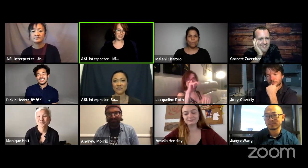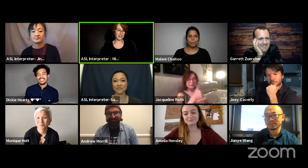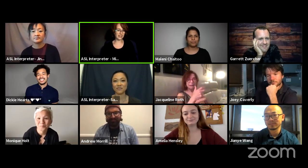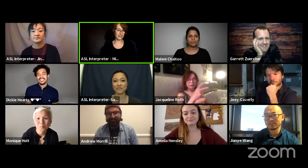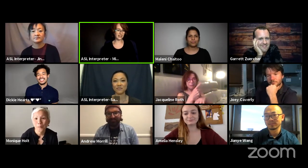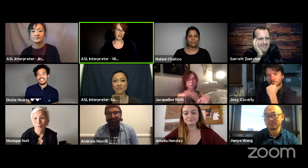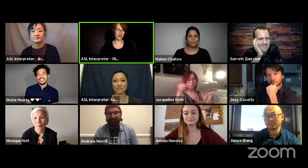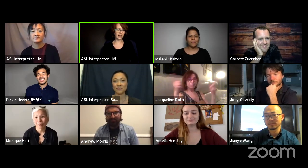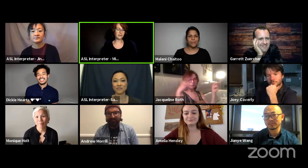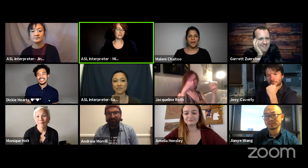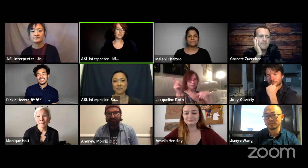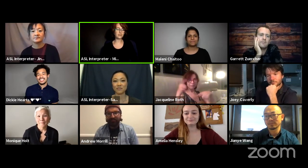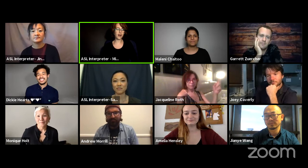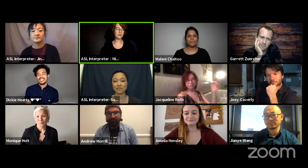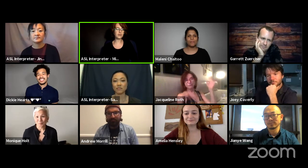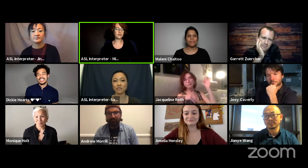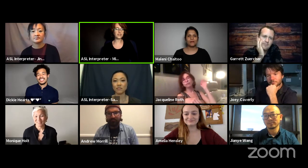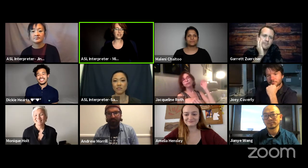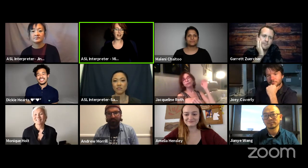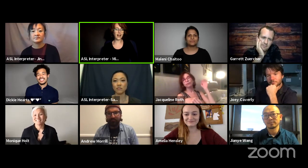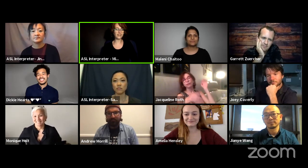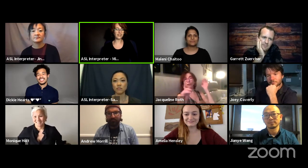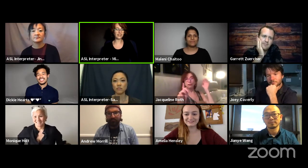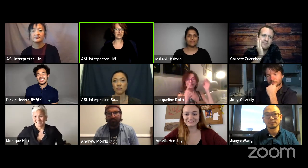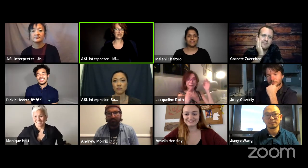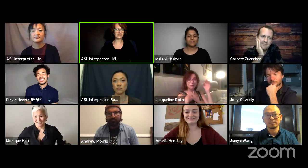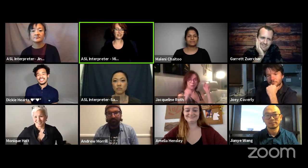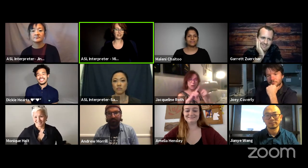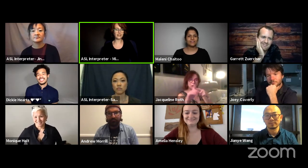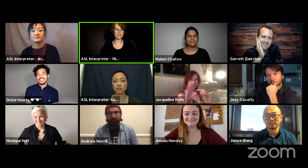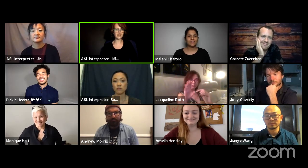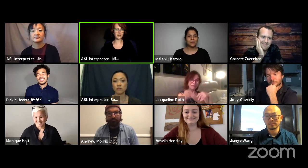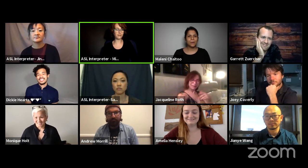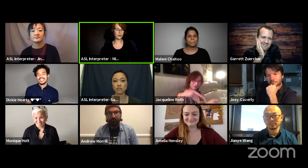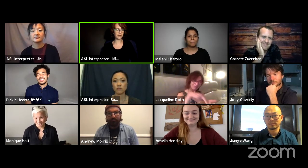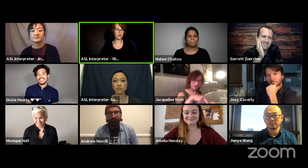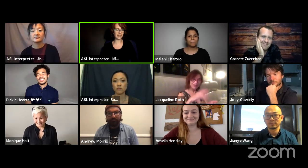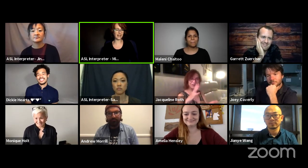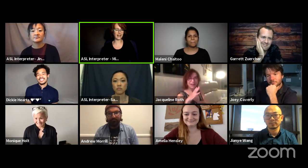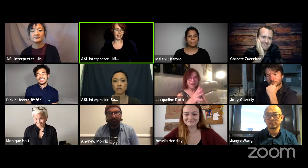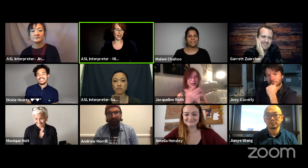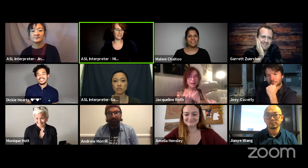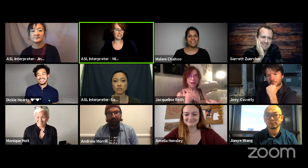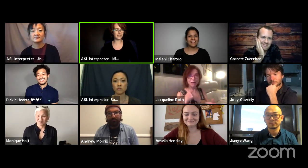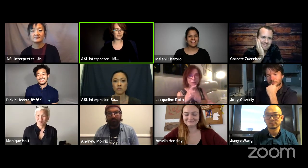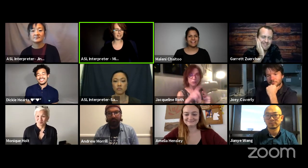me. I'm used to having everything set up for me, and now having to do it